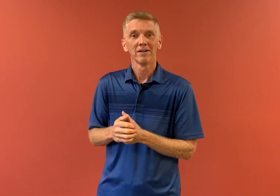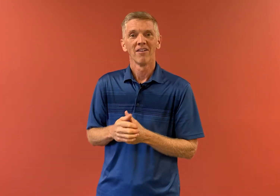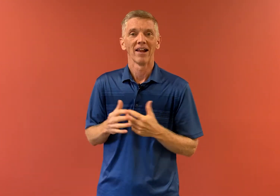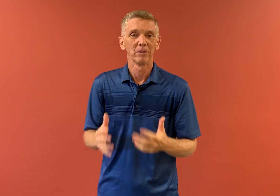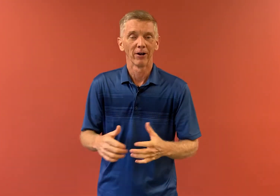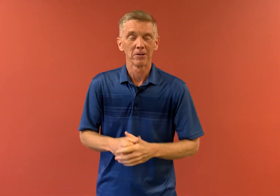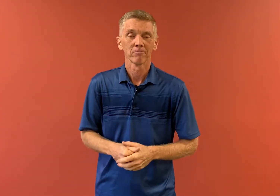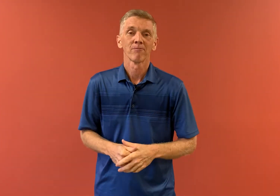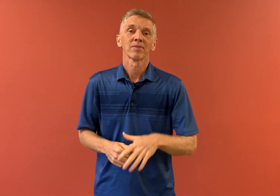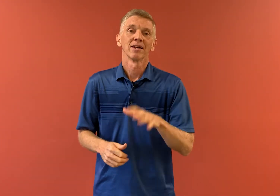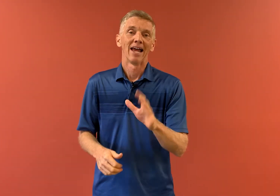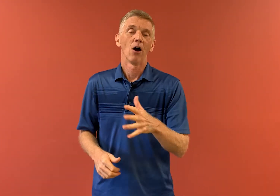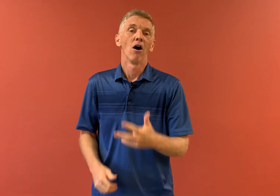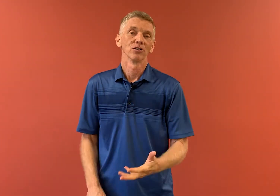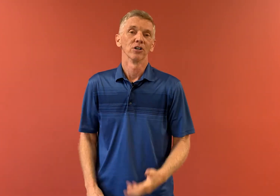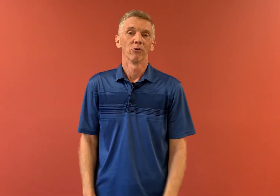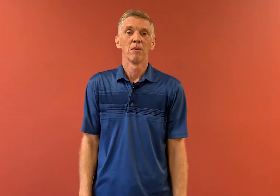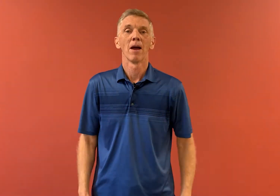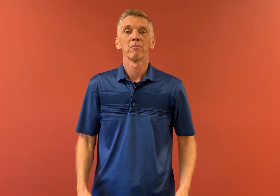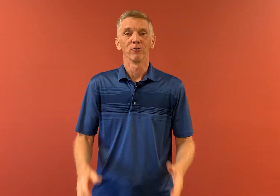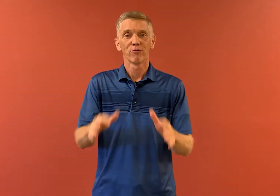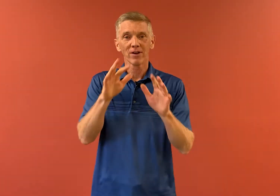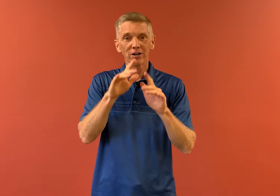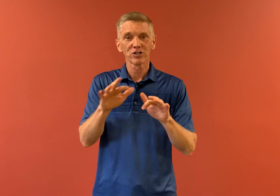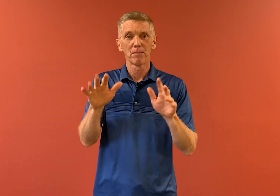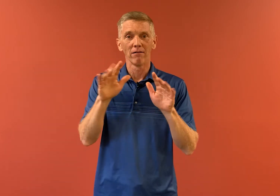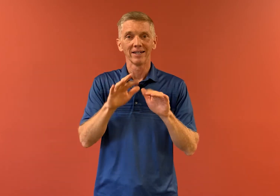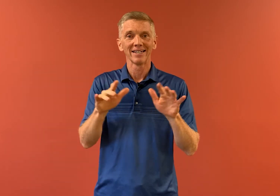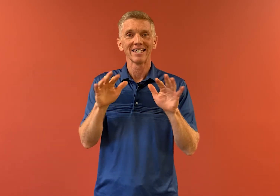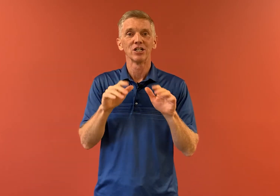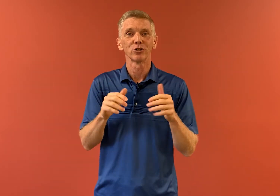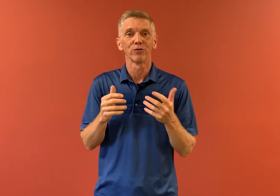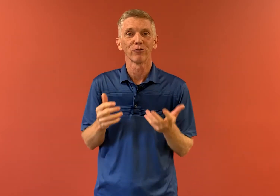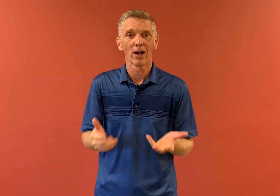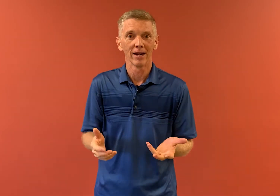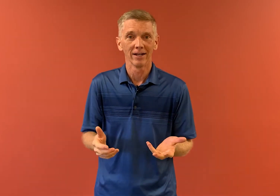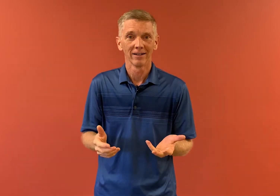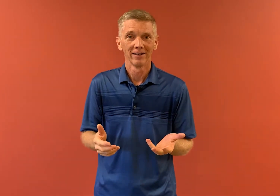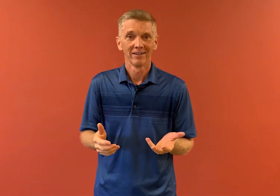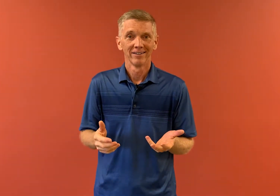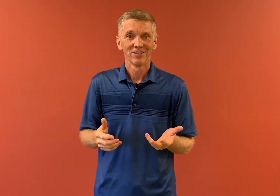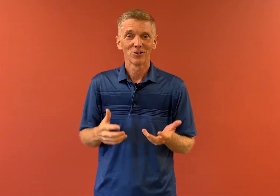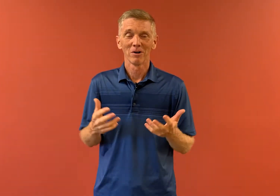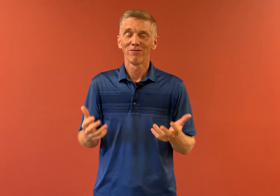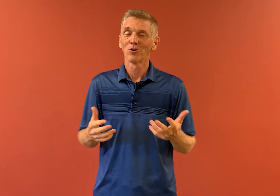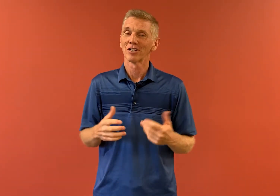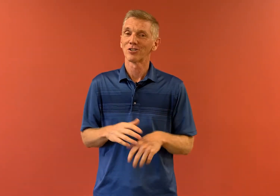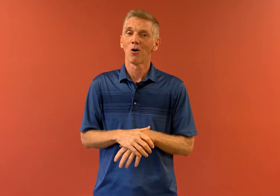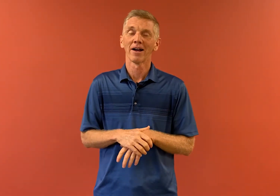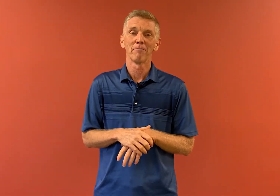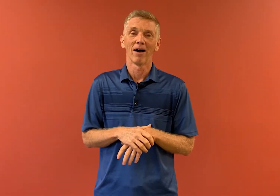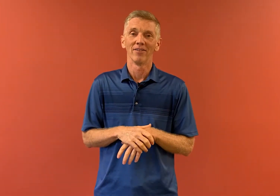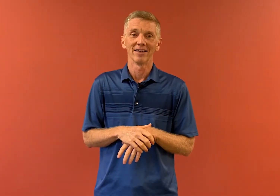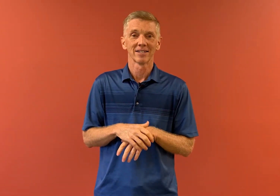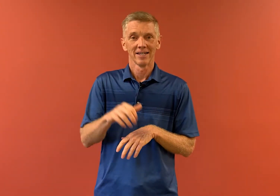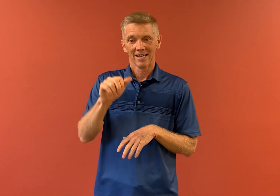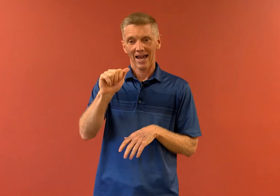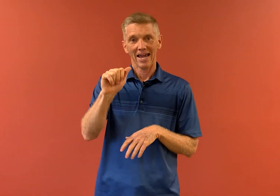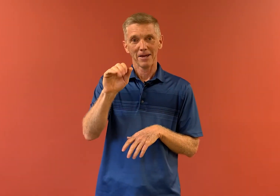That'll be great. Now also, remember, finger spelling is your friend. So many folks get so hung up on this, A,